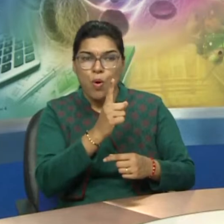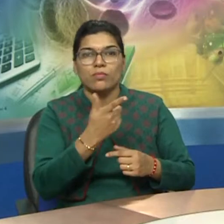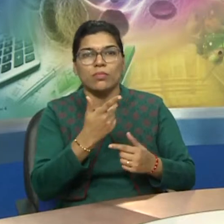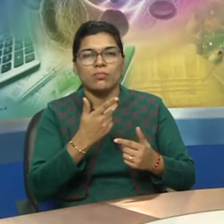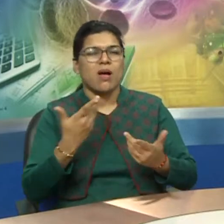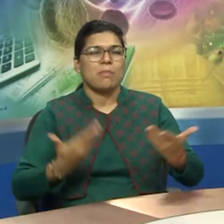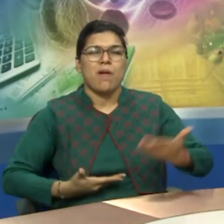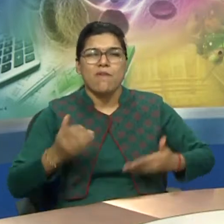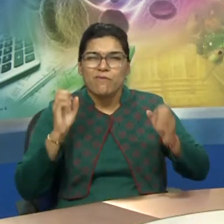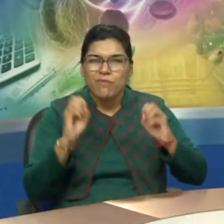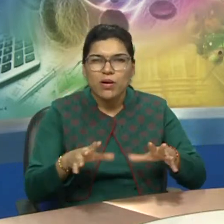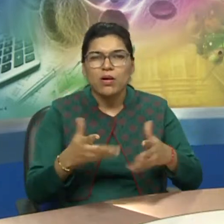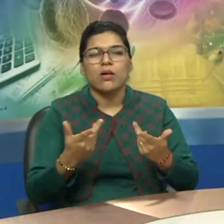Strictly.